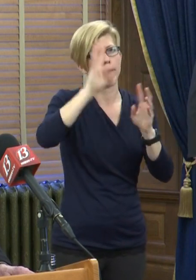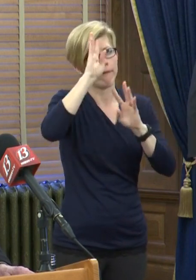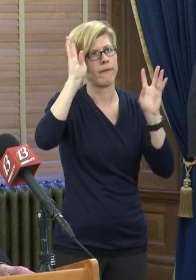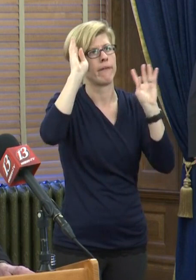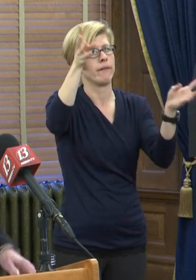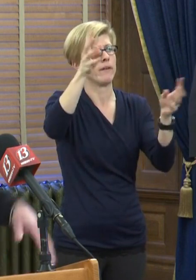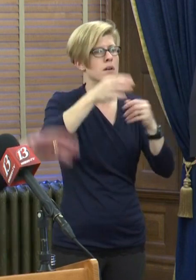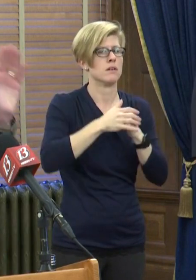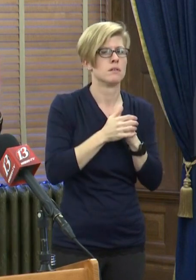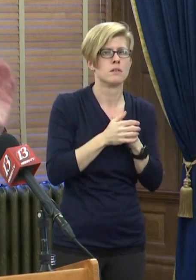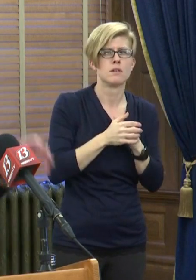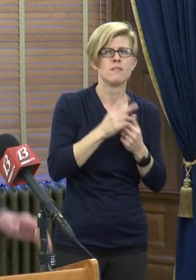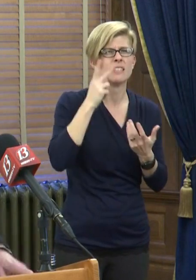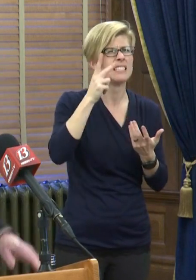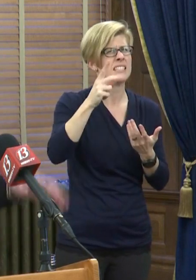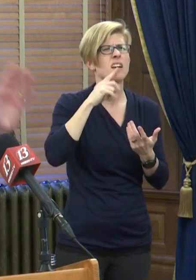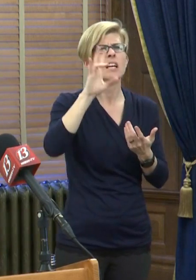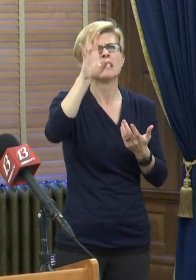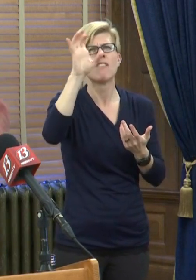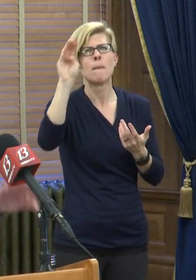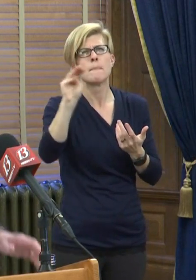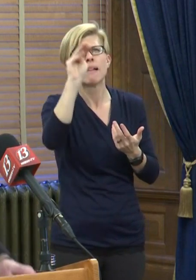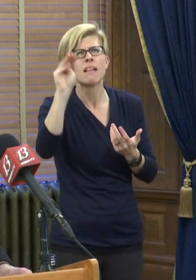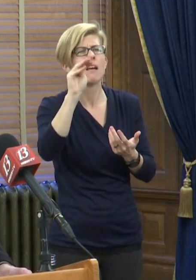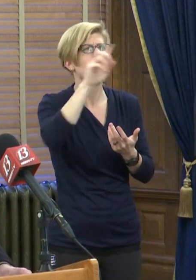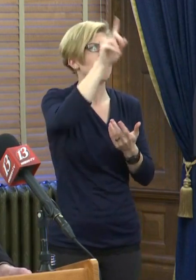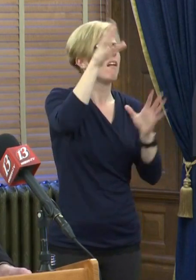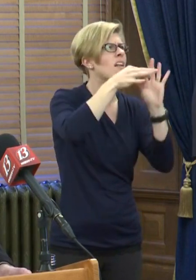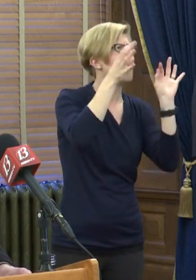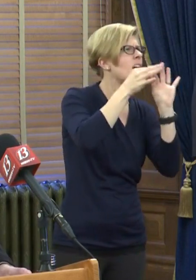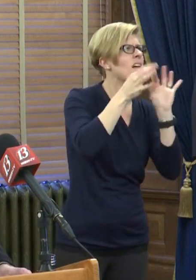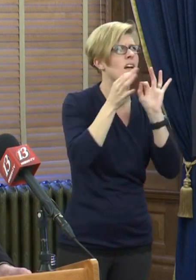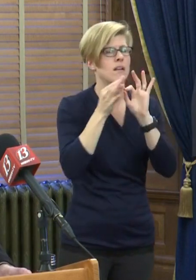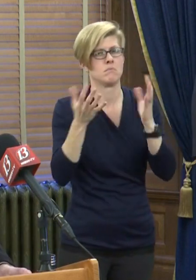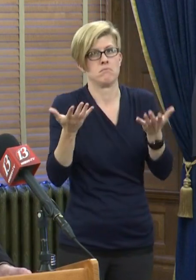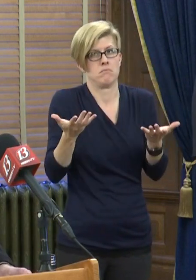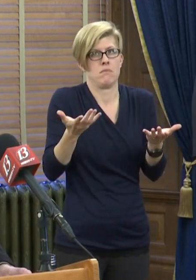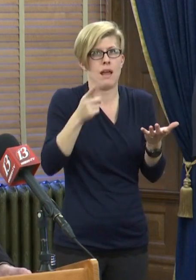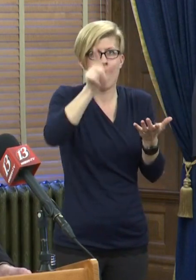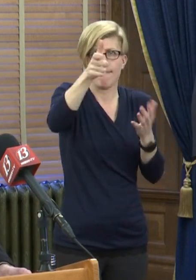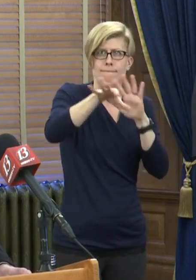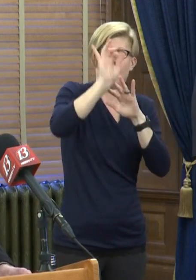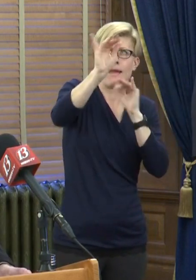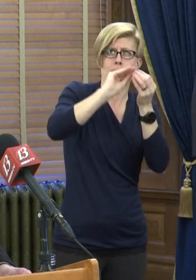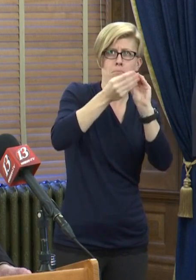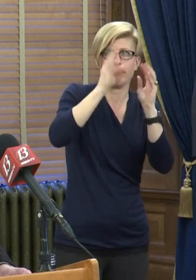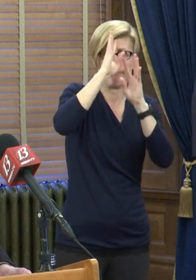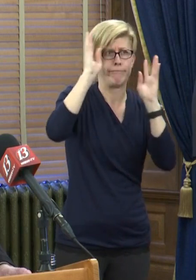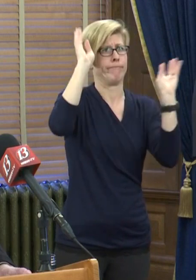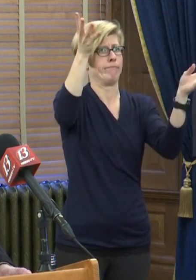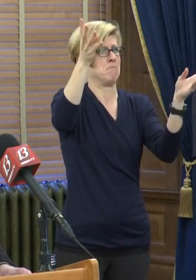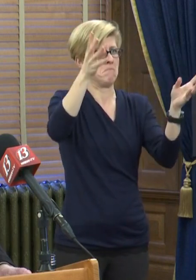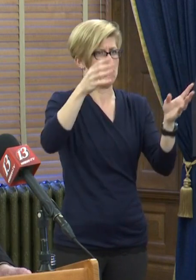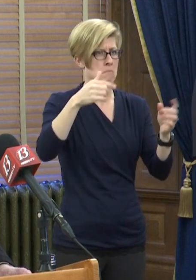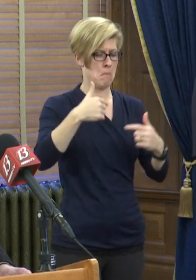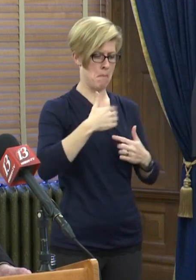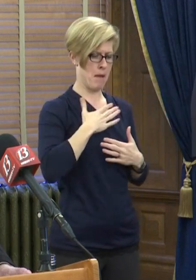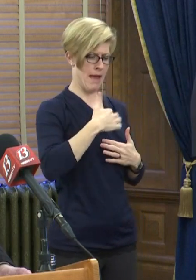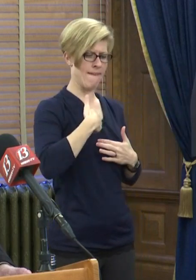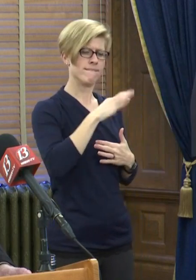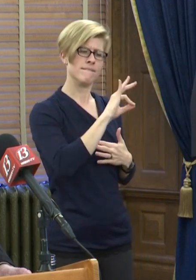bandied about out there, the 700 million or whatever, I don't know what that's based on, not any of the facts that we're